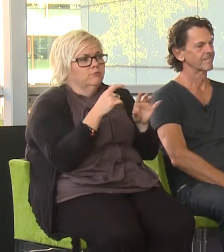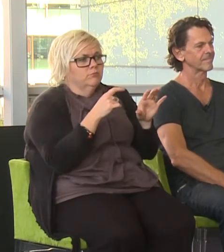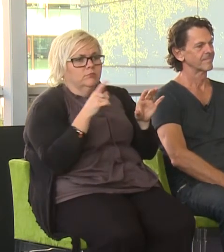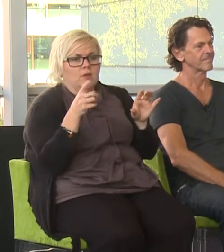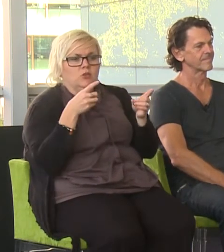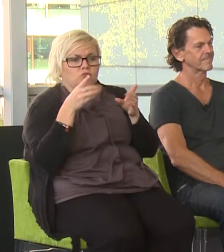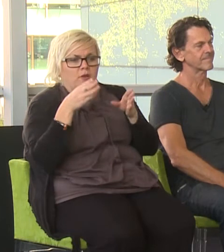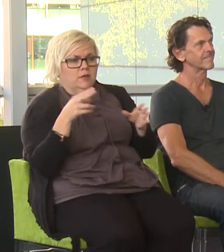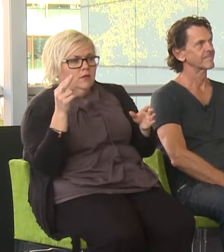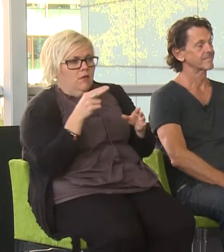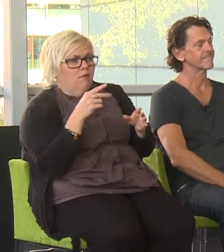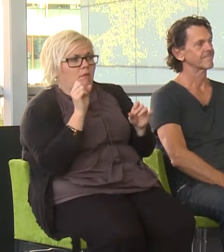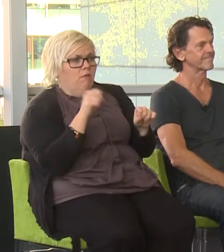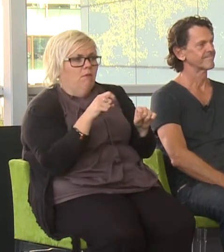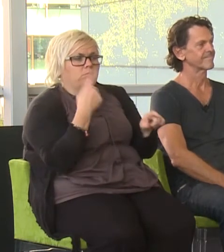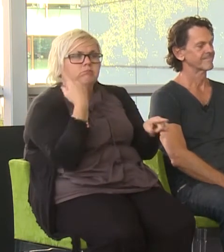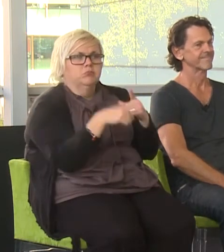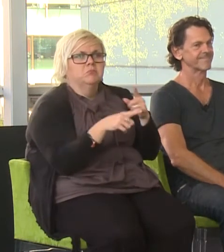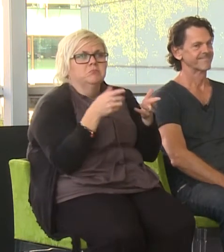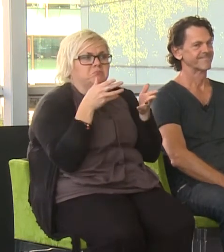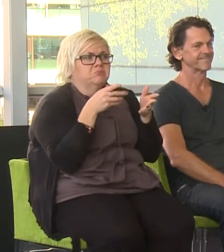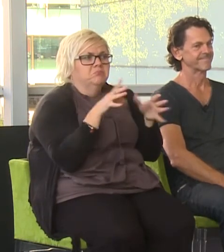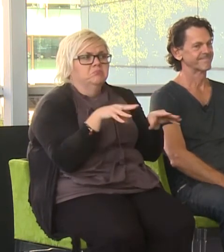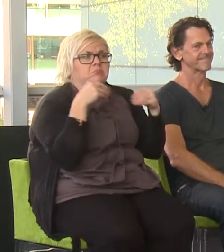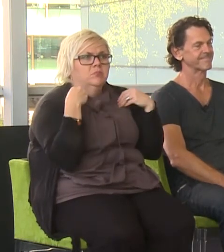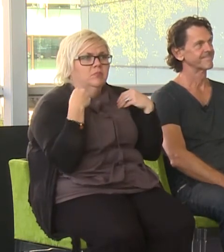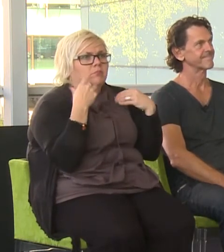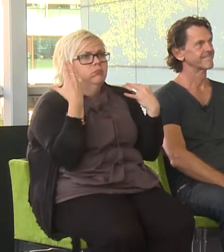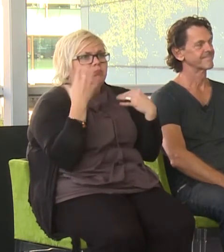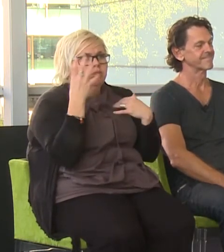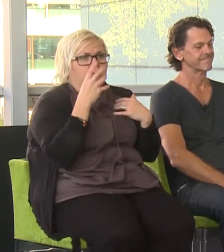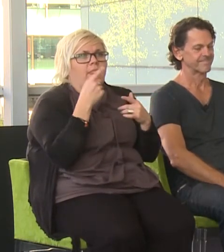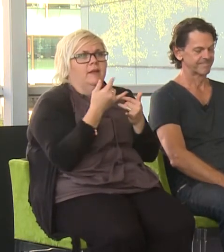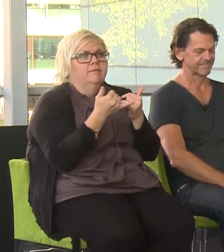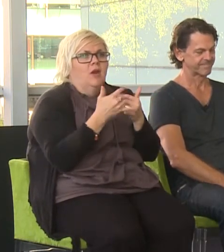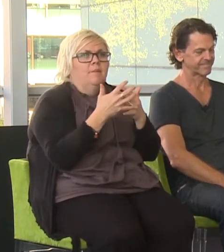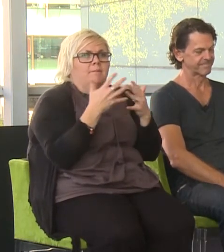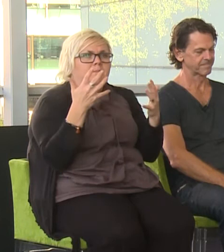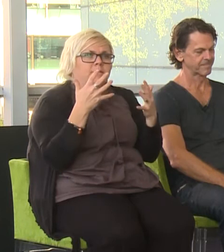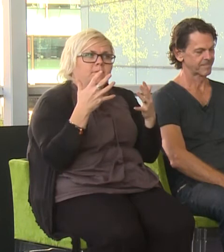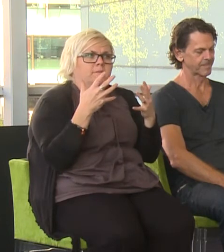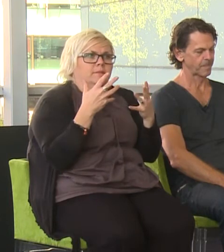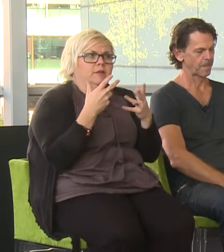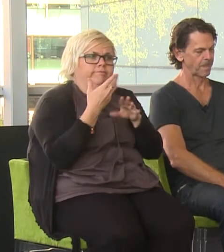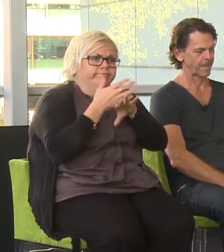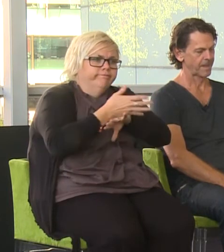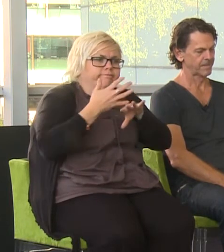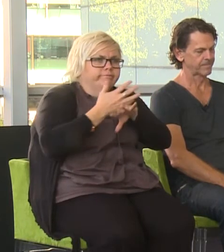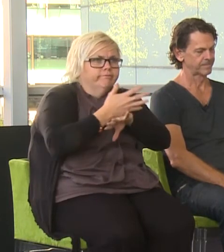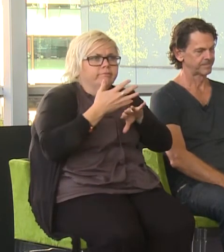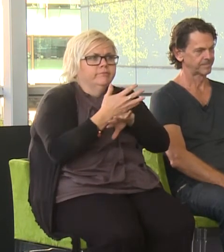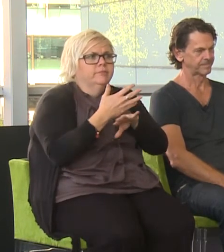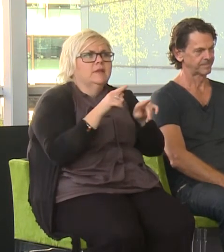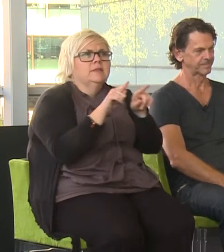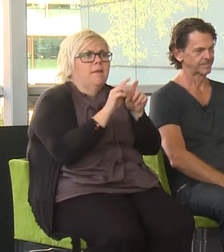can attest is a process, and ultimately the approval by Marvel, who are keen to develop their merchandising opportunity,